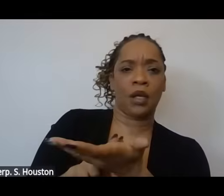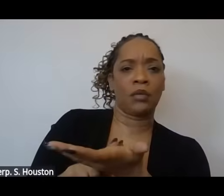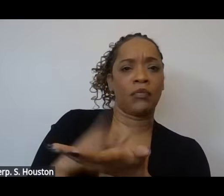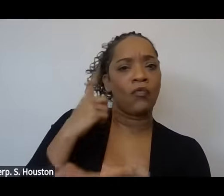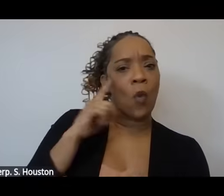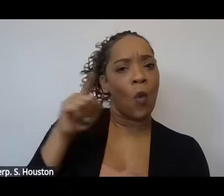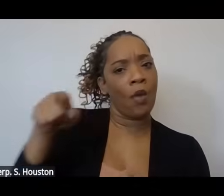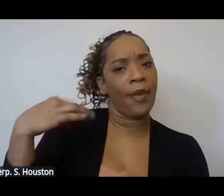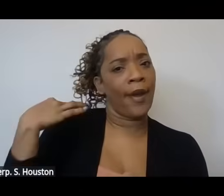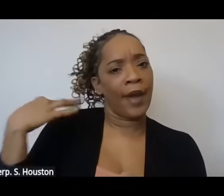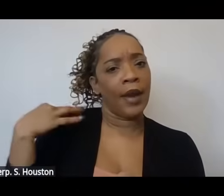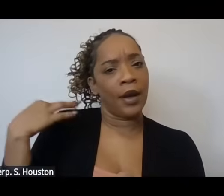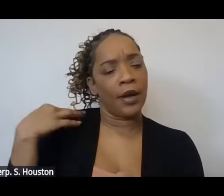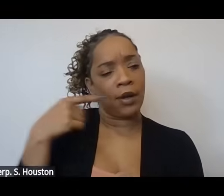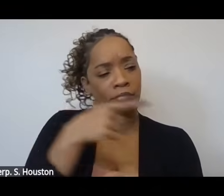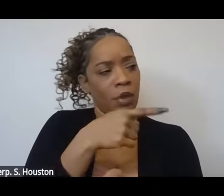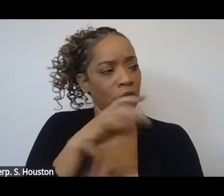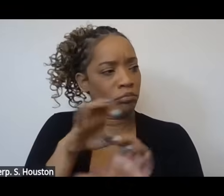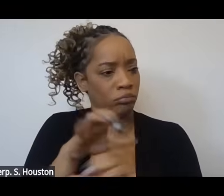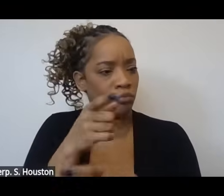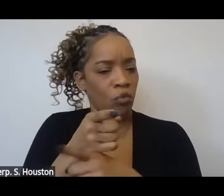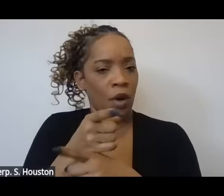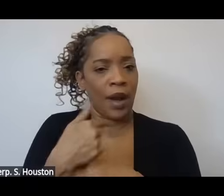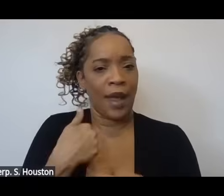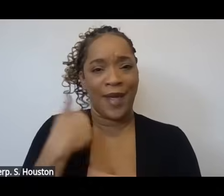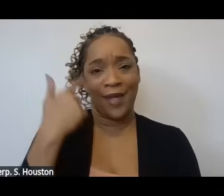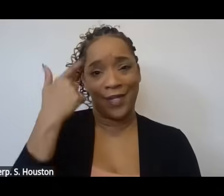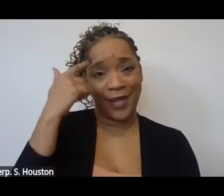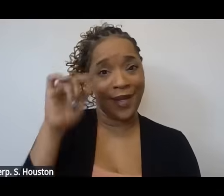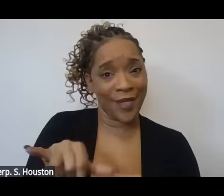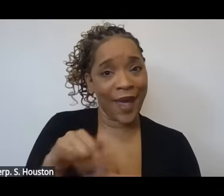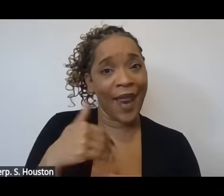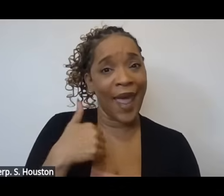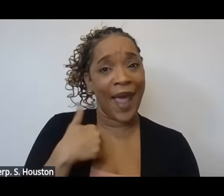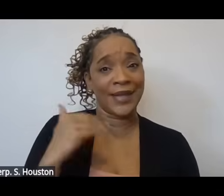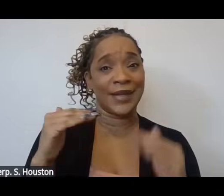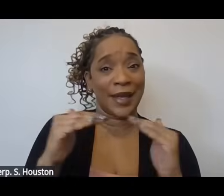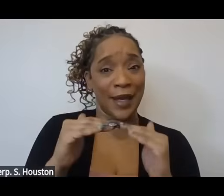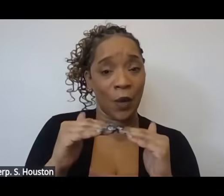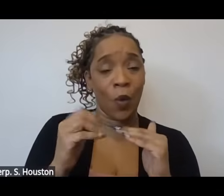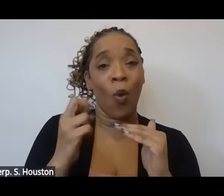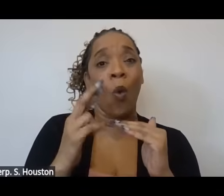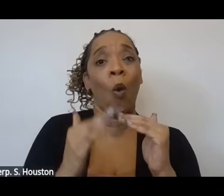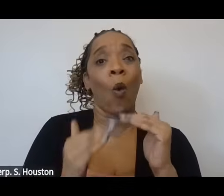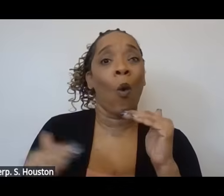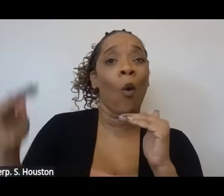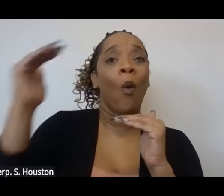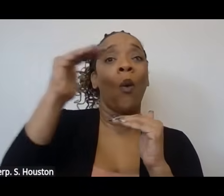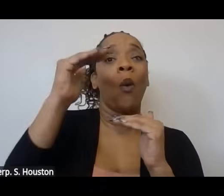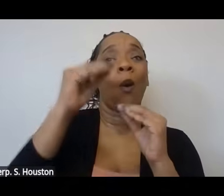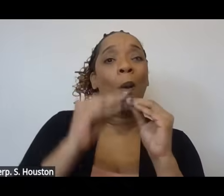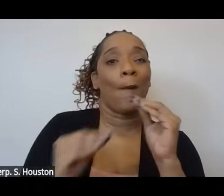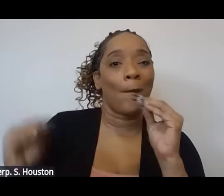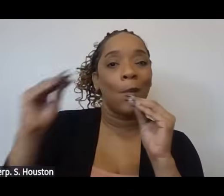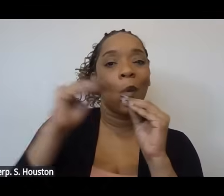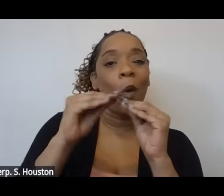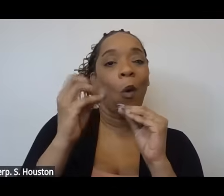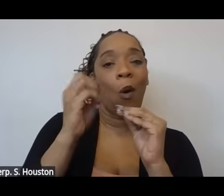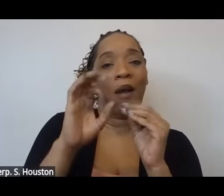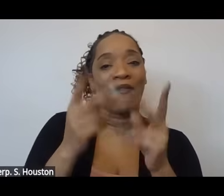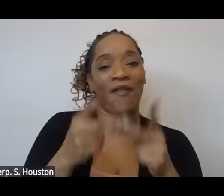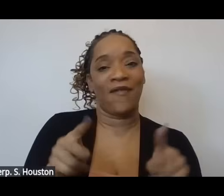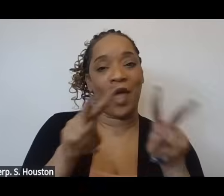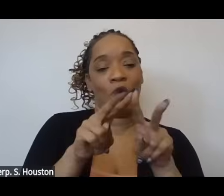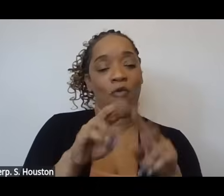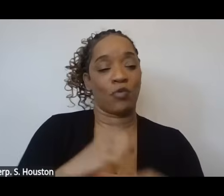that has equal, if not more, value in protecting those people's rights as